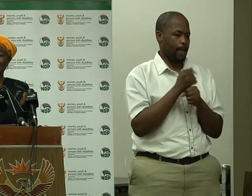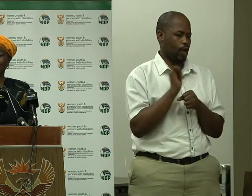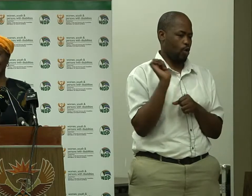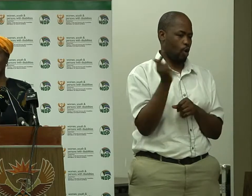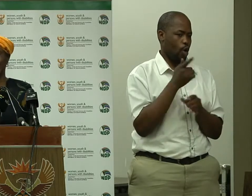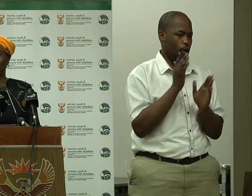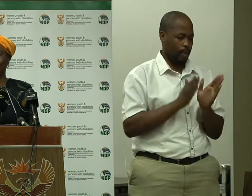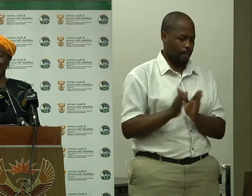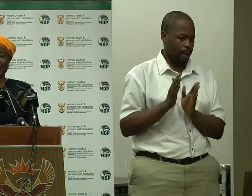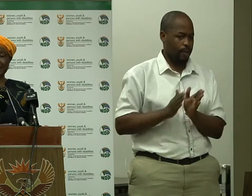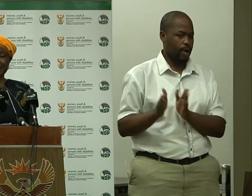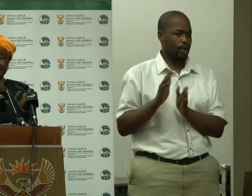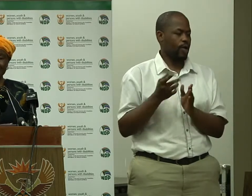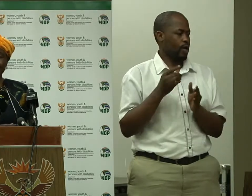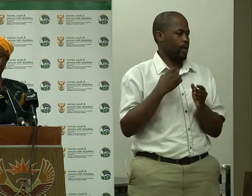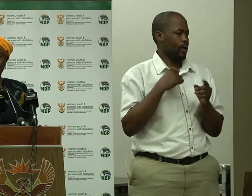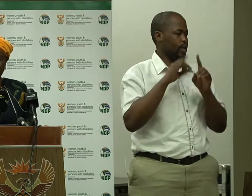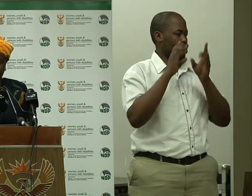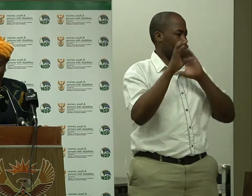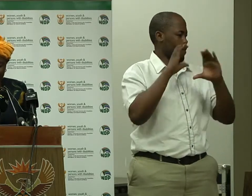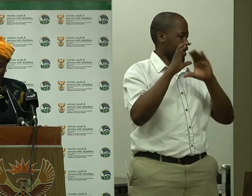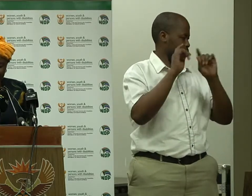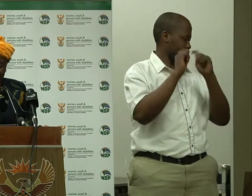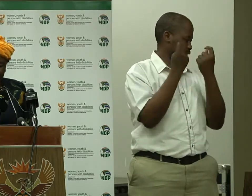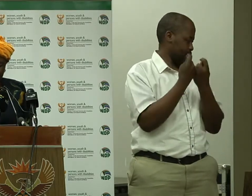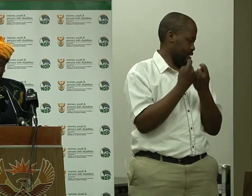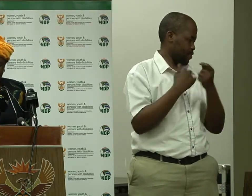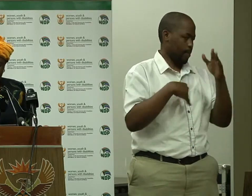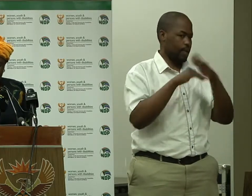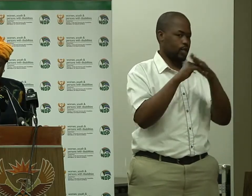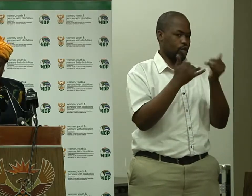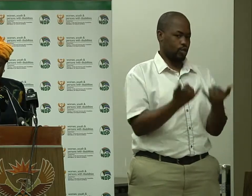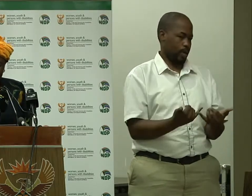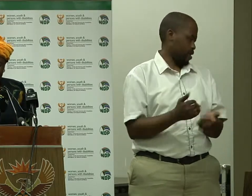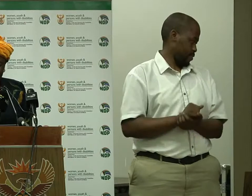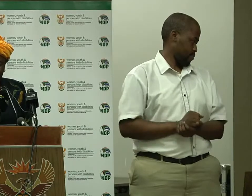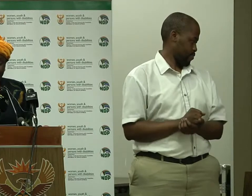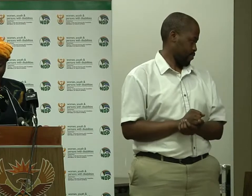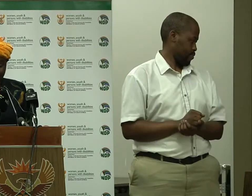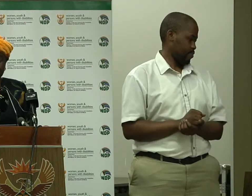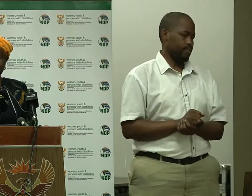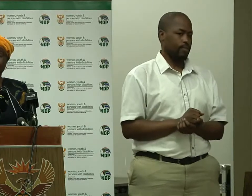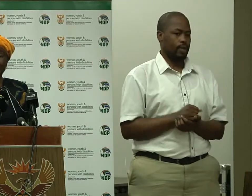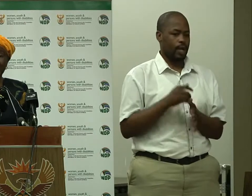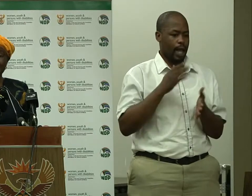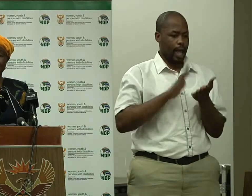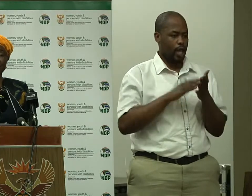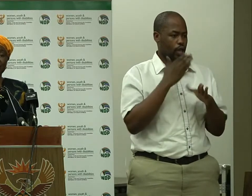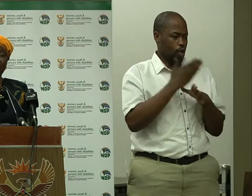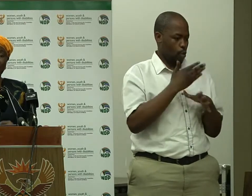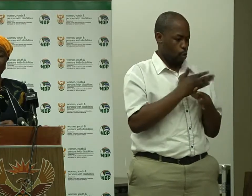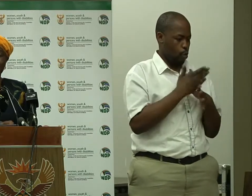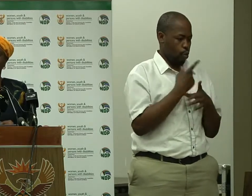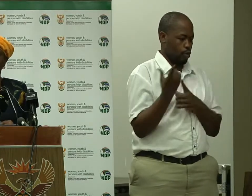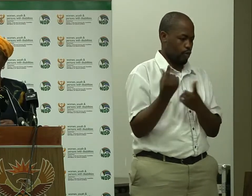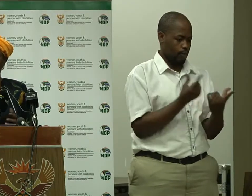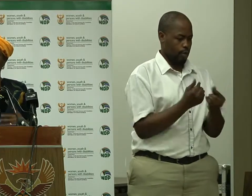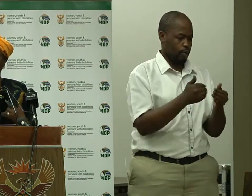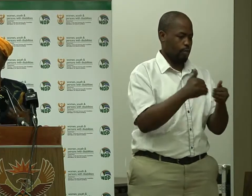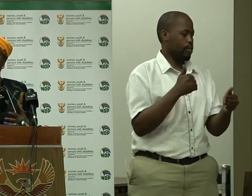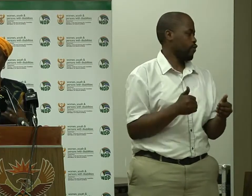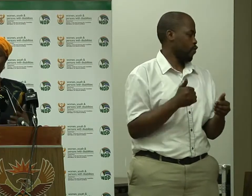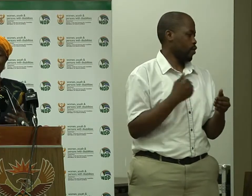preparations, especially the communications team up to today, and the work you have done before